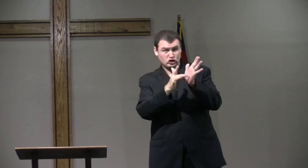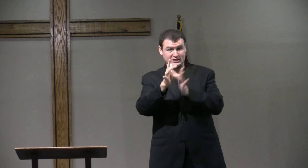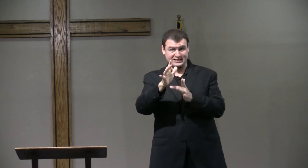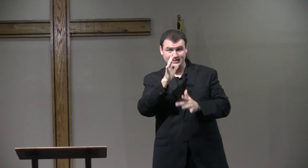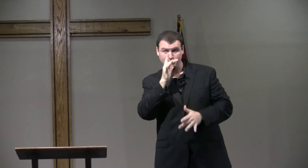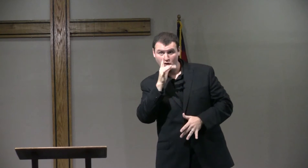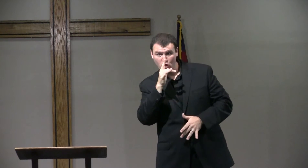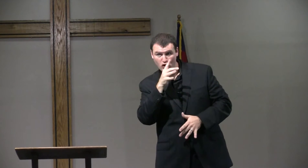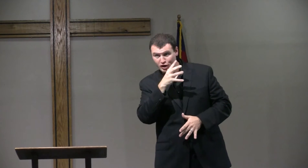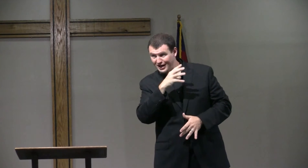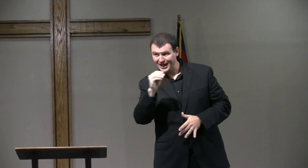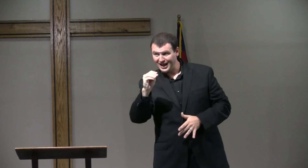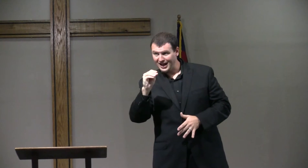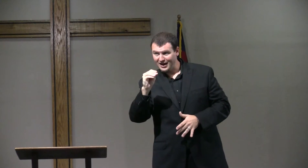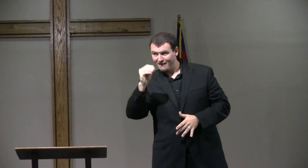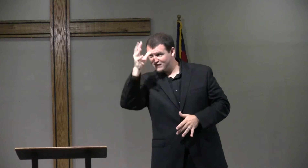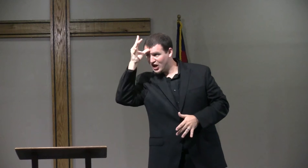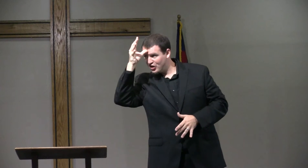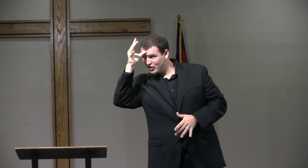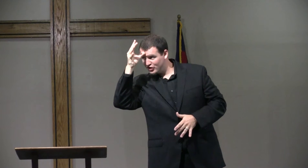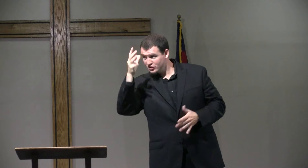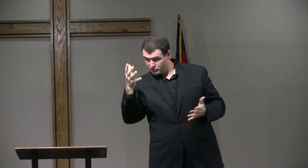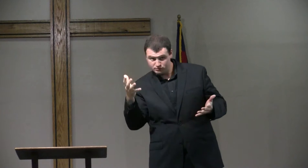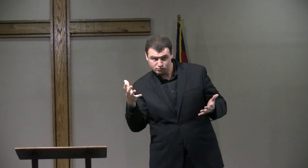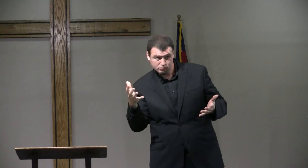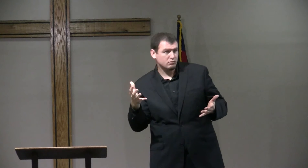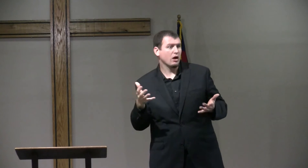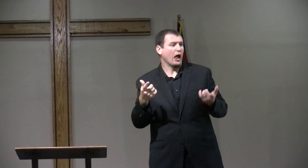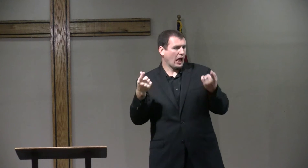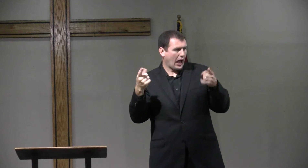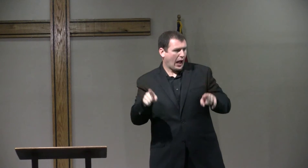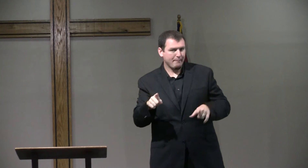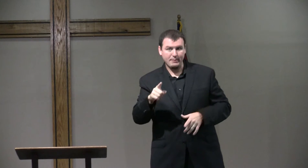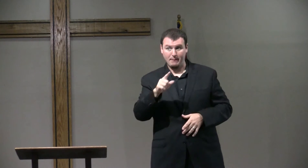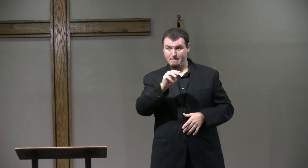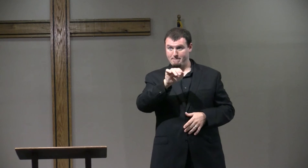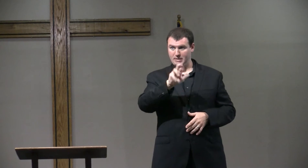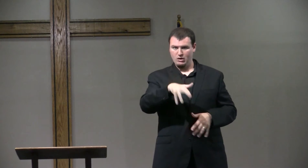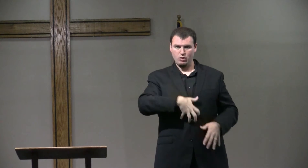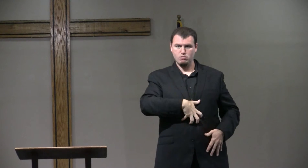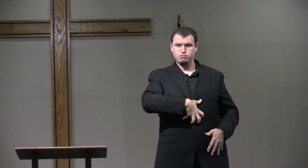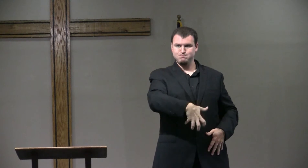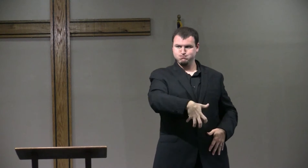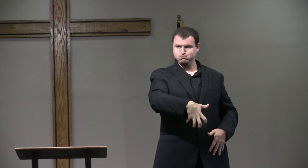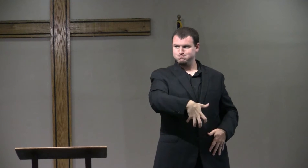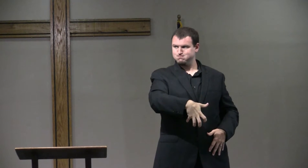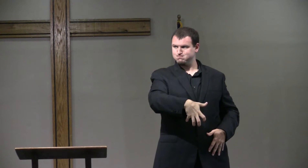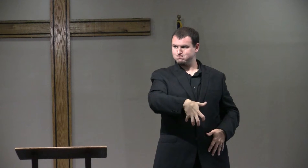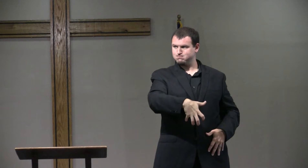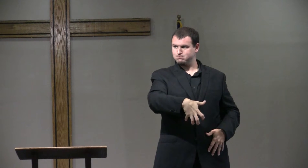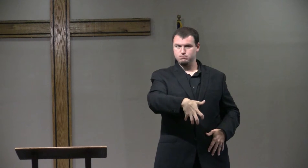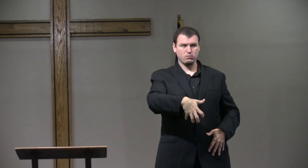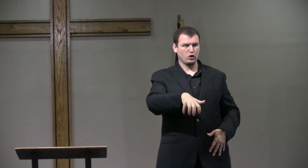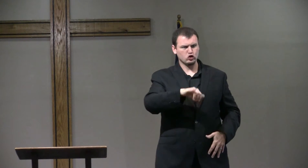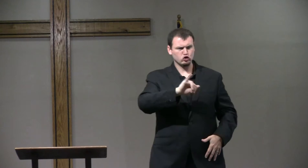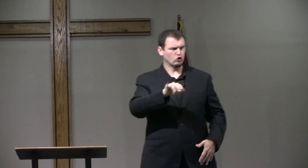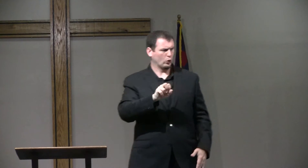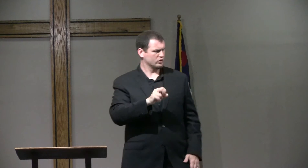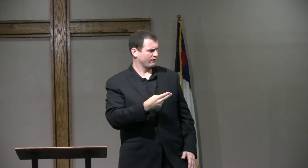Joseph and Mary, Jesus' mother and father, when Mary became pregnant